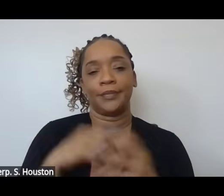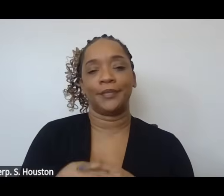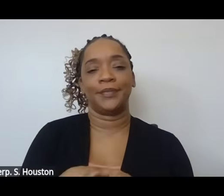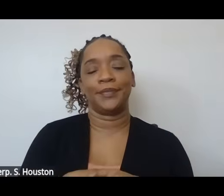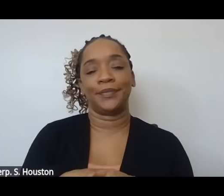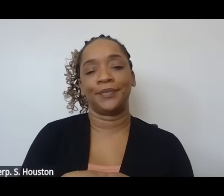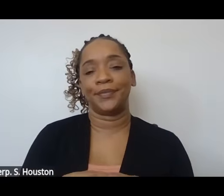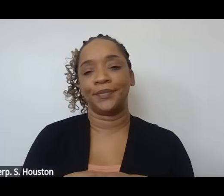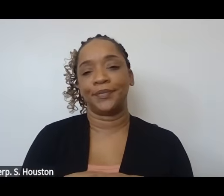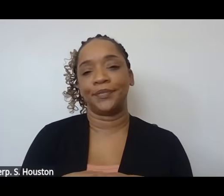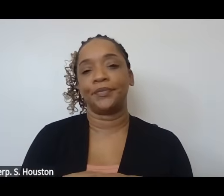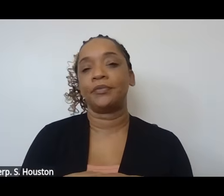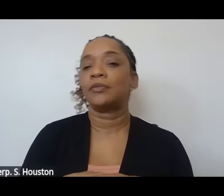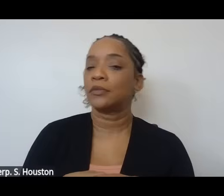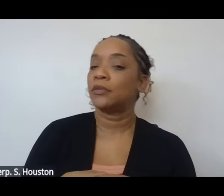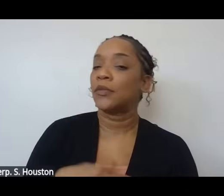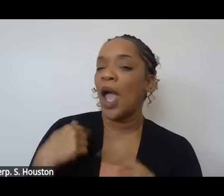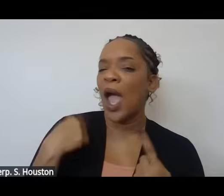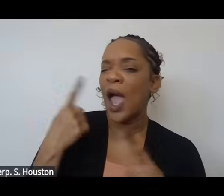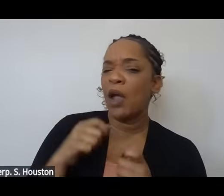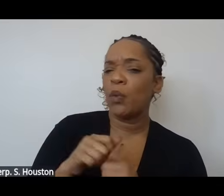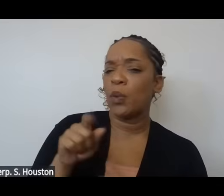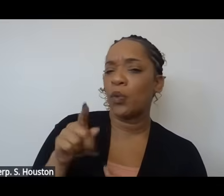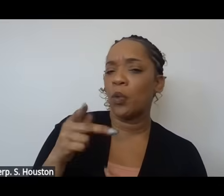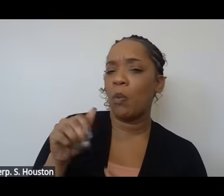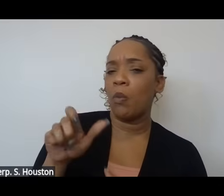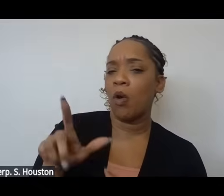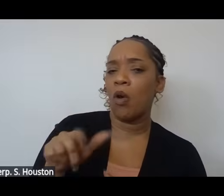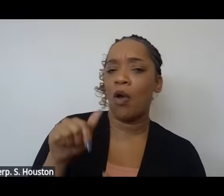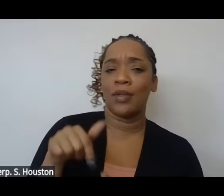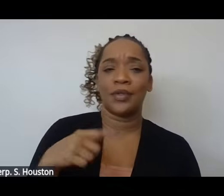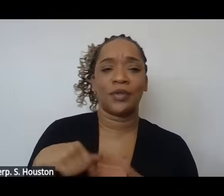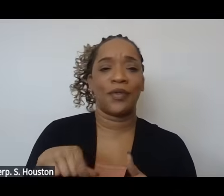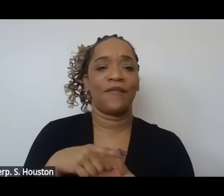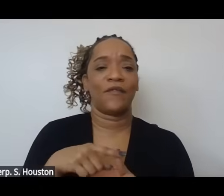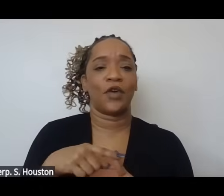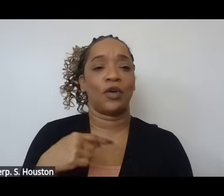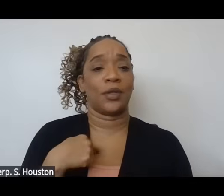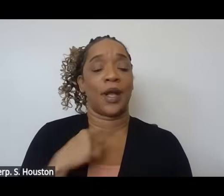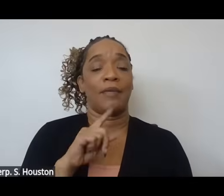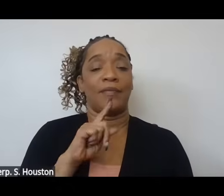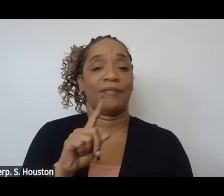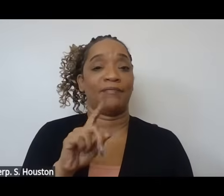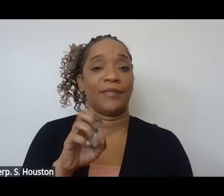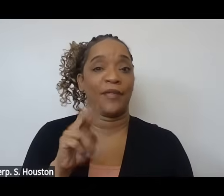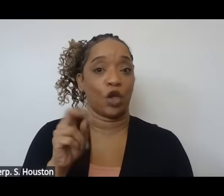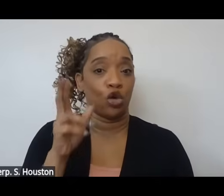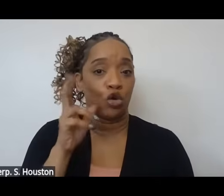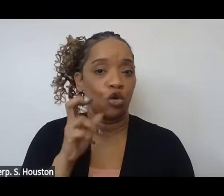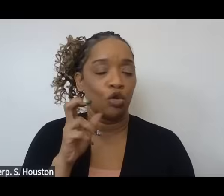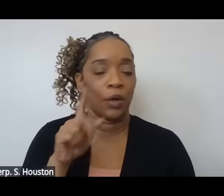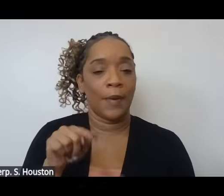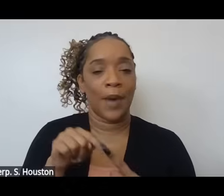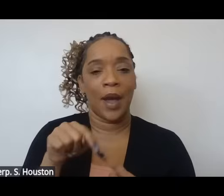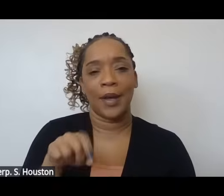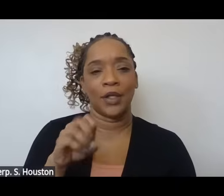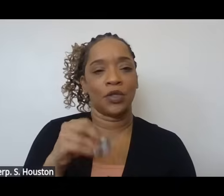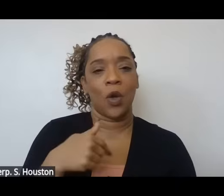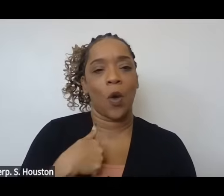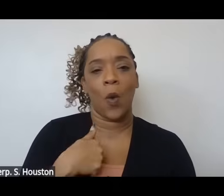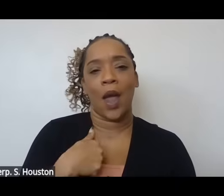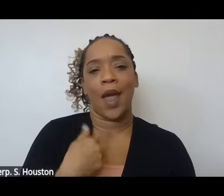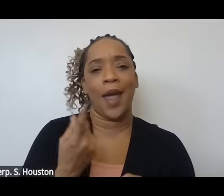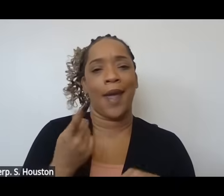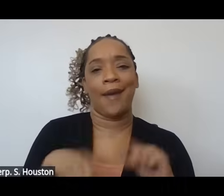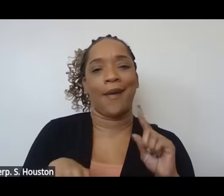Yeah, I agree with you, Paul. This is the first I've heard. So I can't